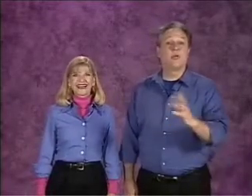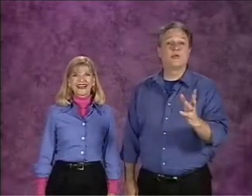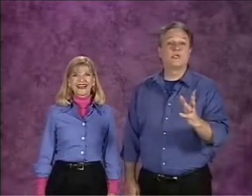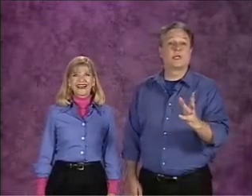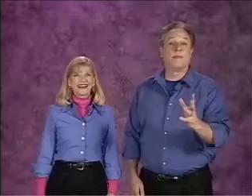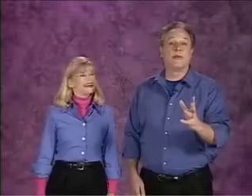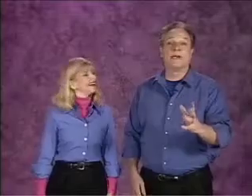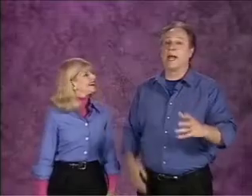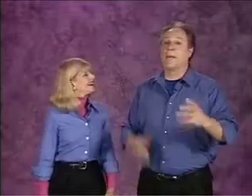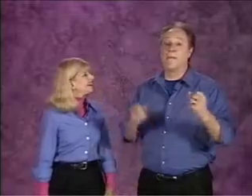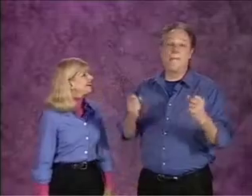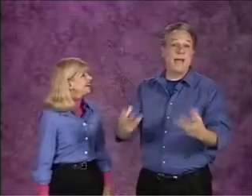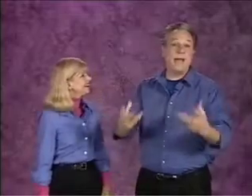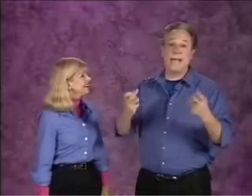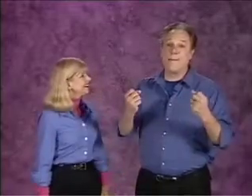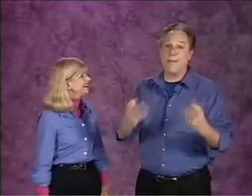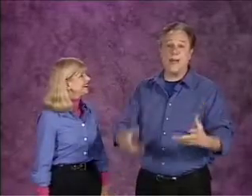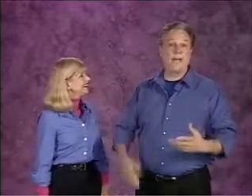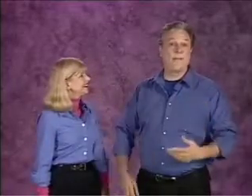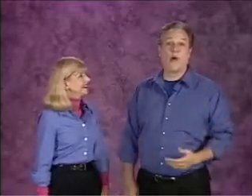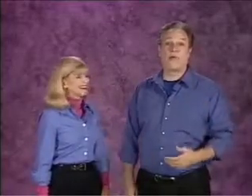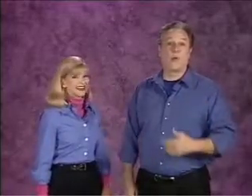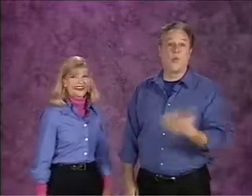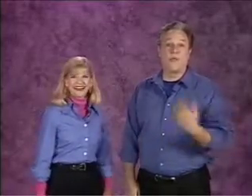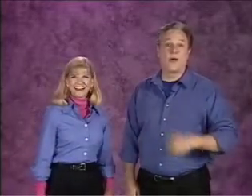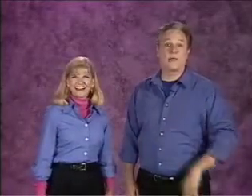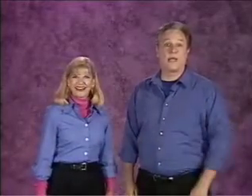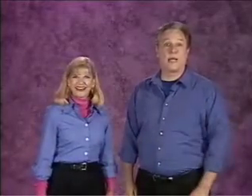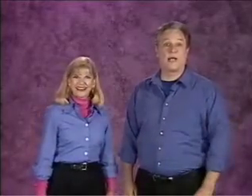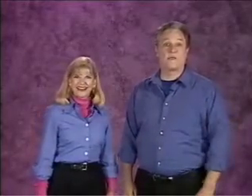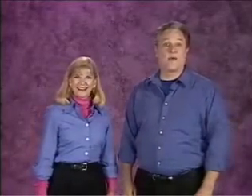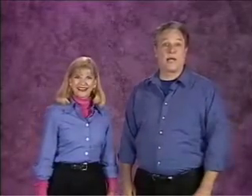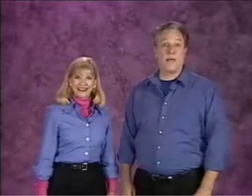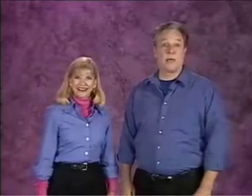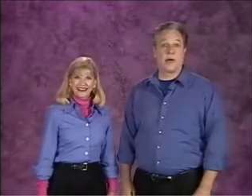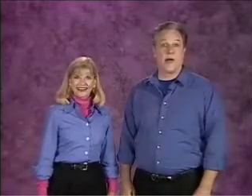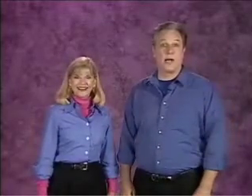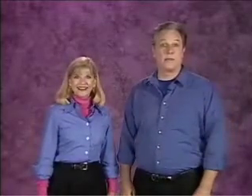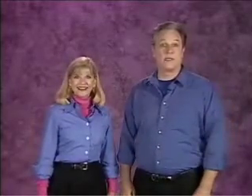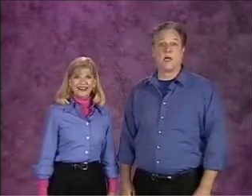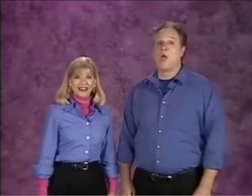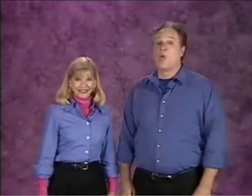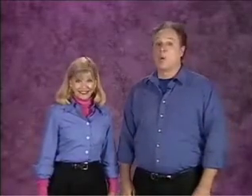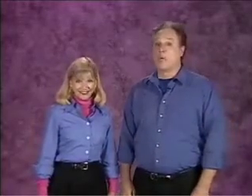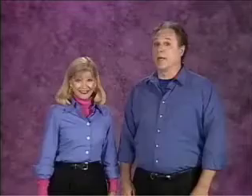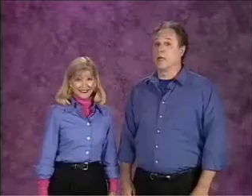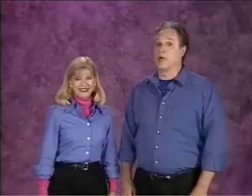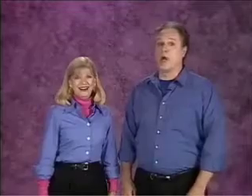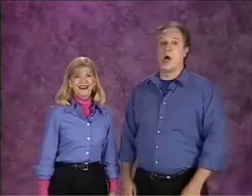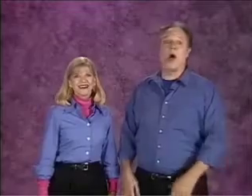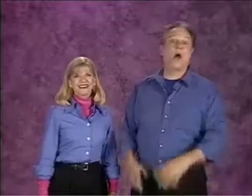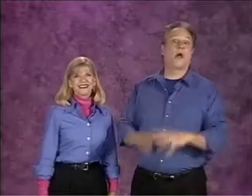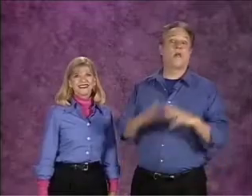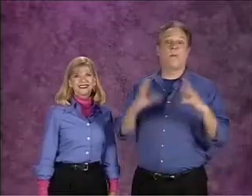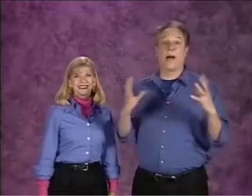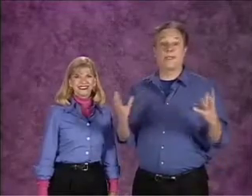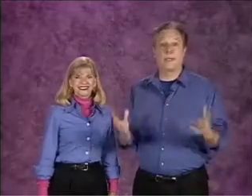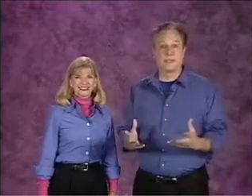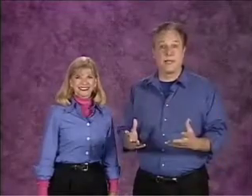used to communicate many, many more than 1,000 English vocabulary items when we include all the possible